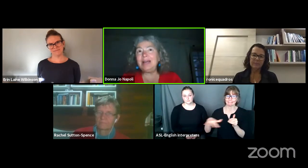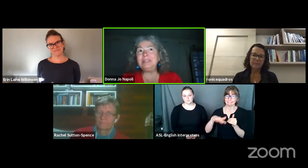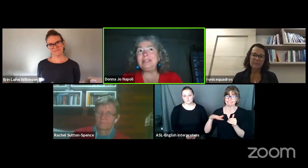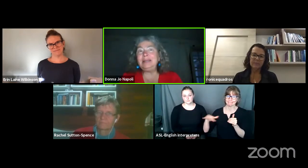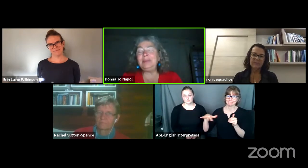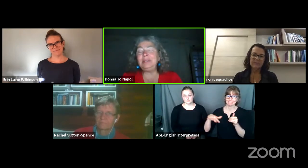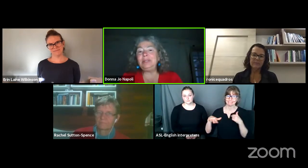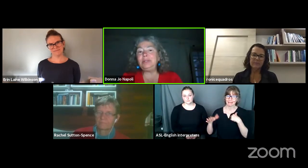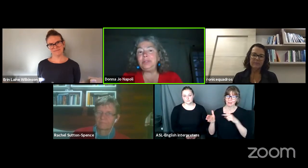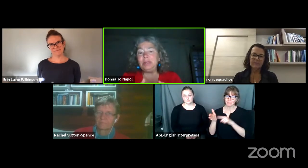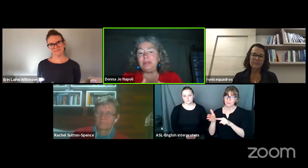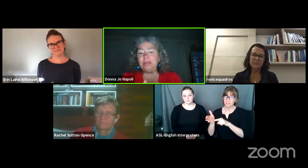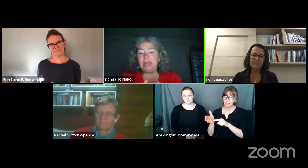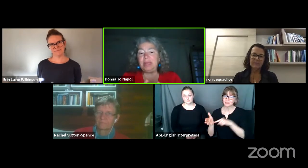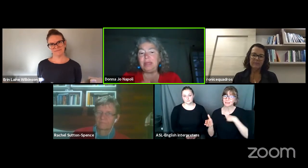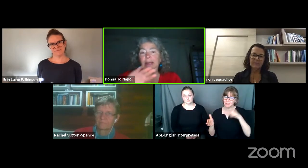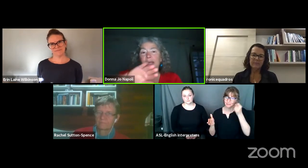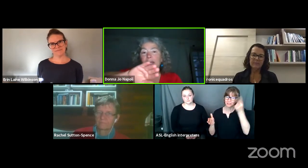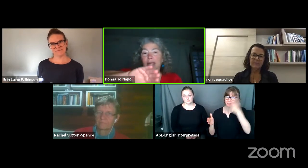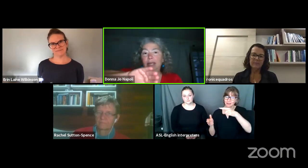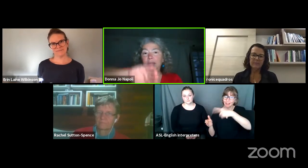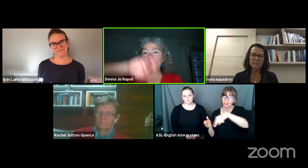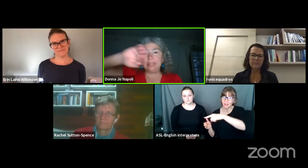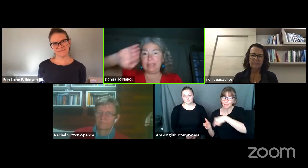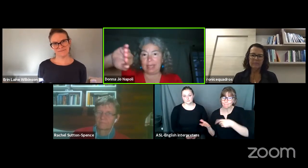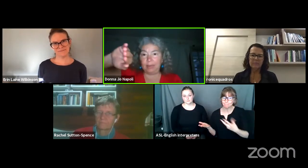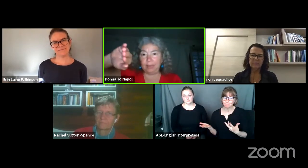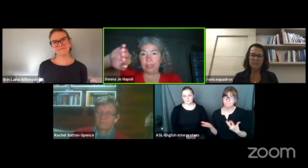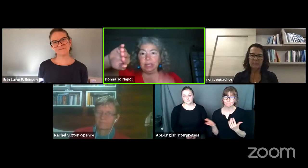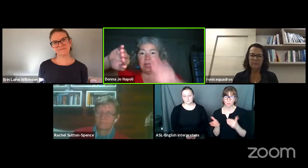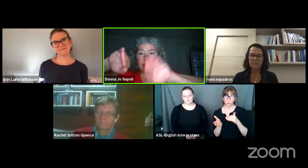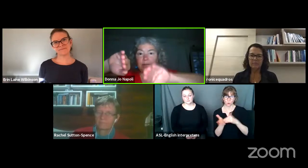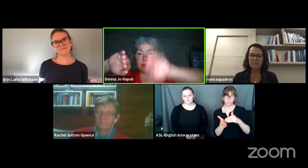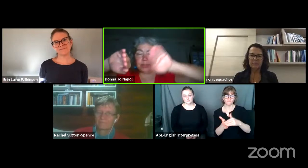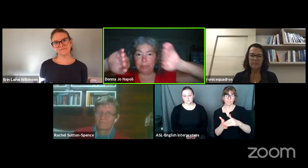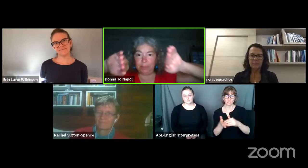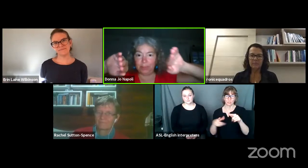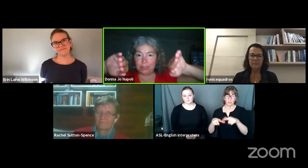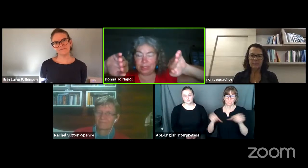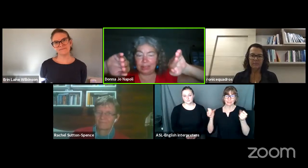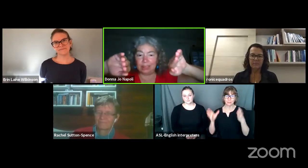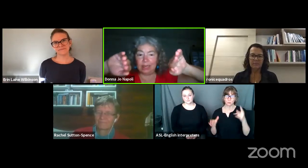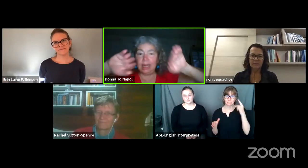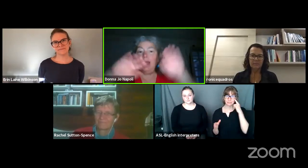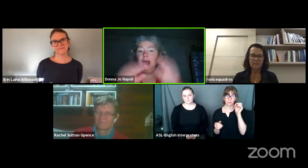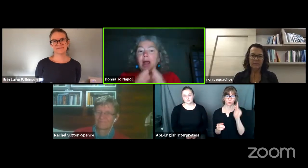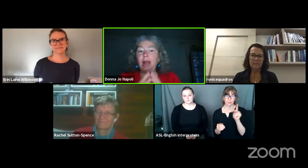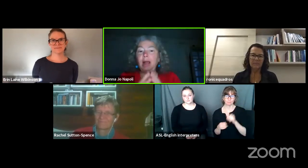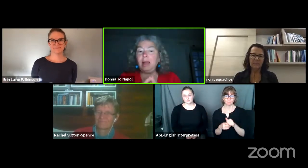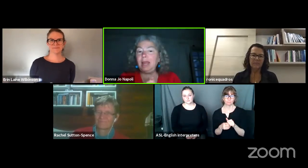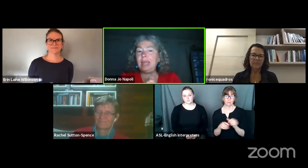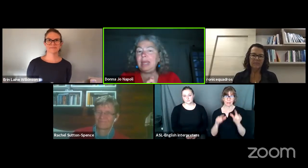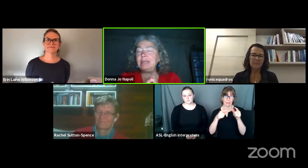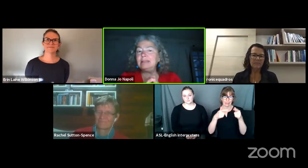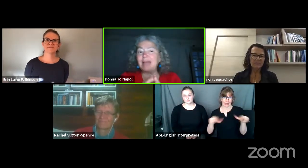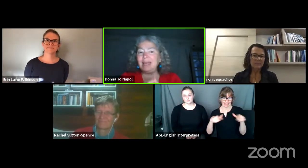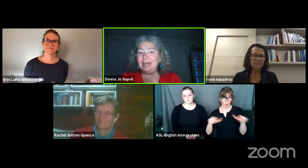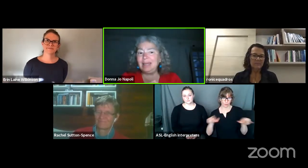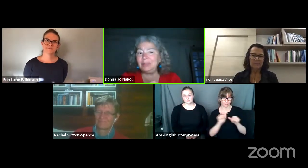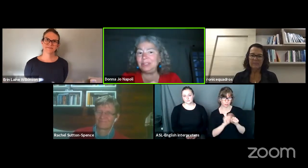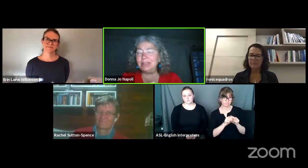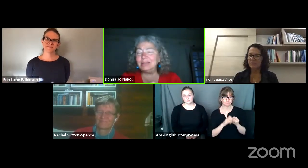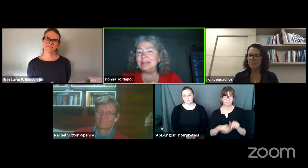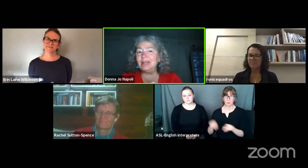Lots of times in linguistics, you can think, here's the language, here's the person. In